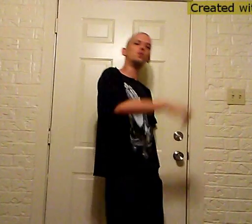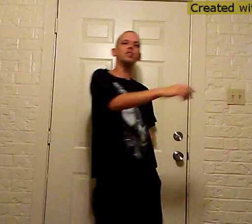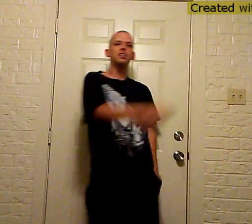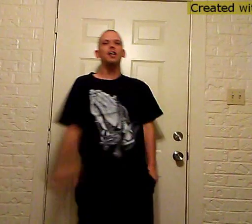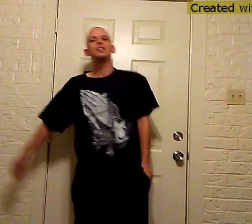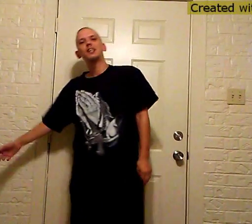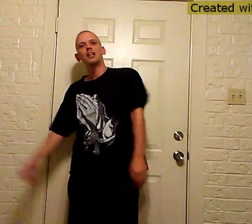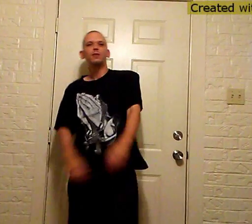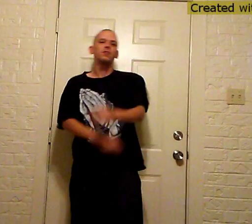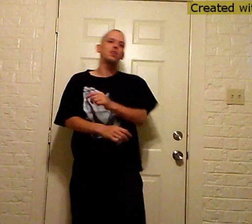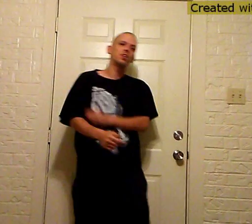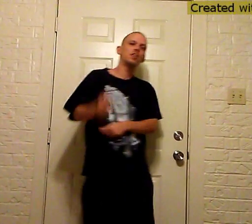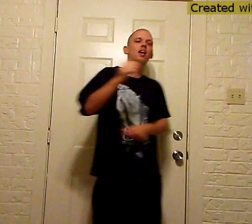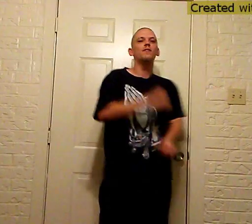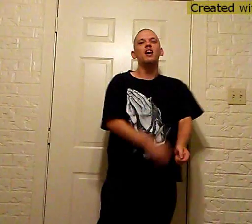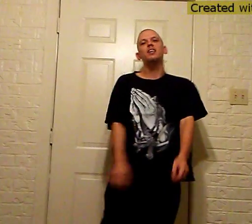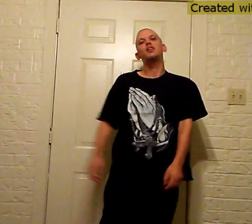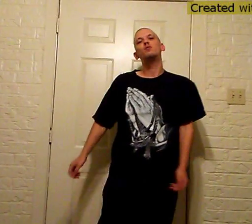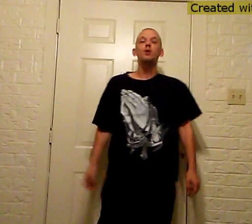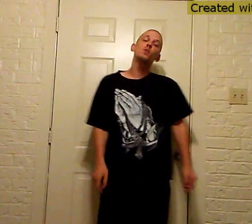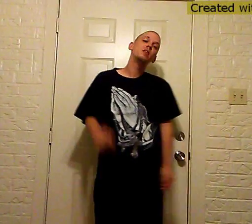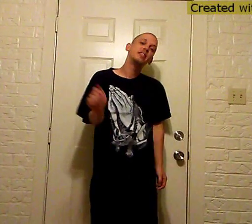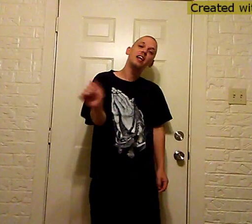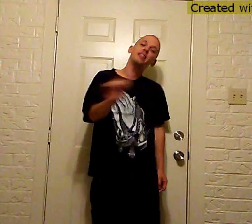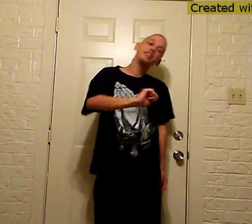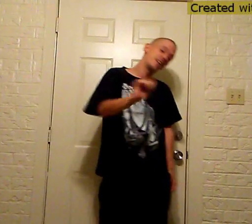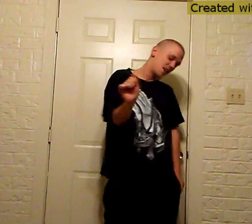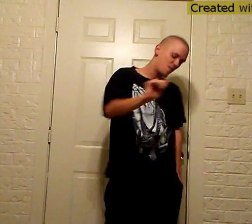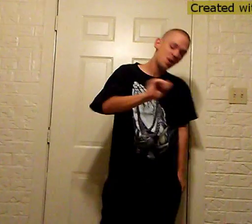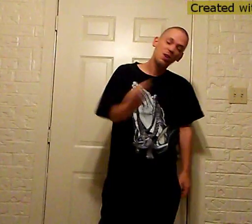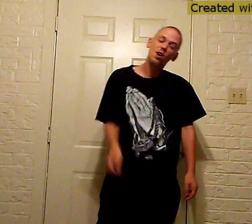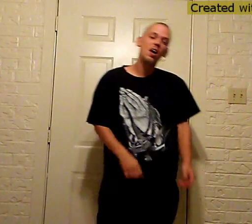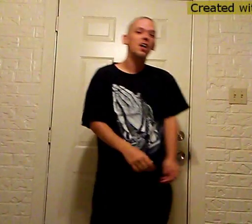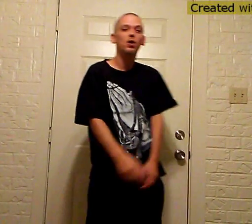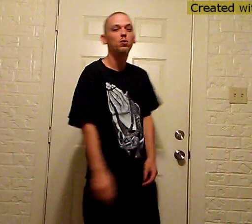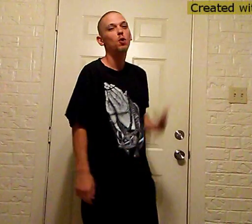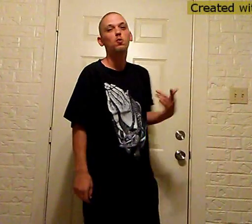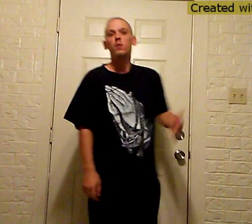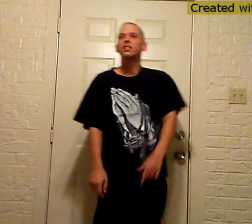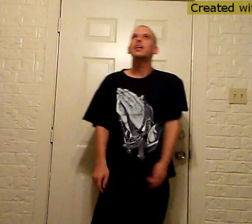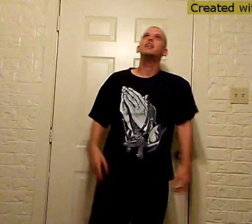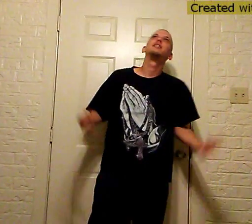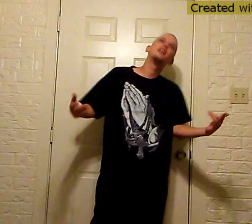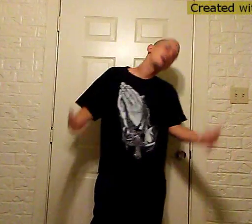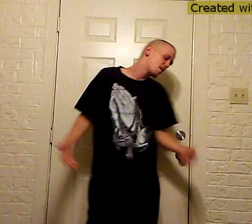what it's like to live a good life. I don't know what it's like to have a car. I don't know what it's like to have money in